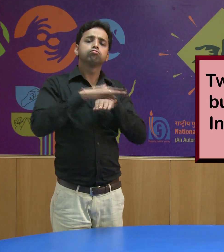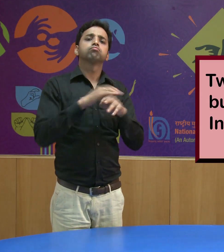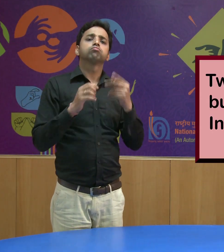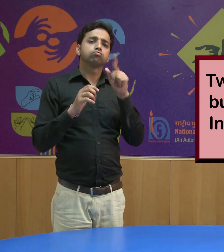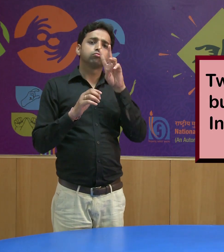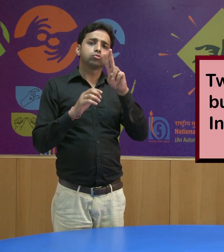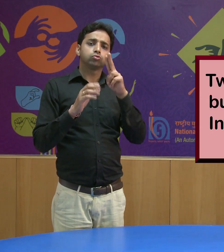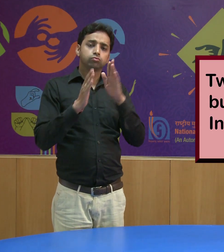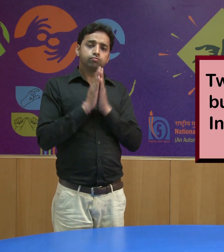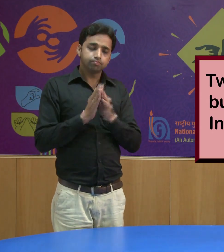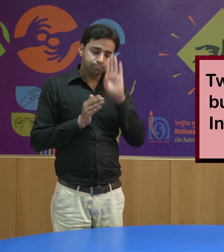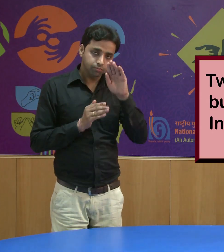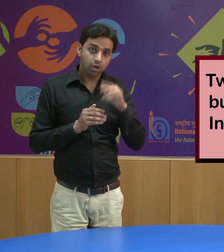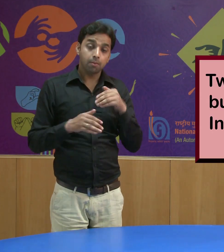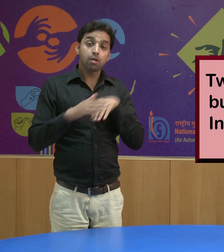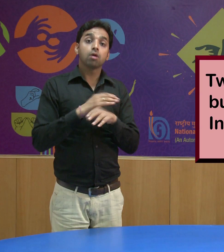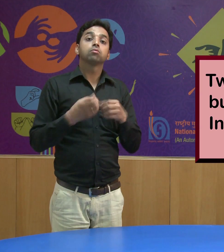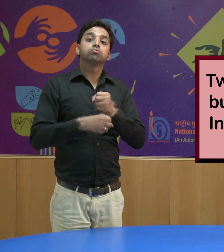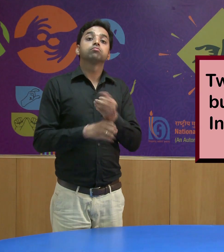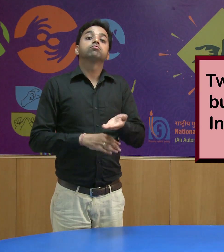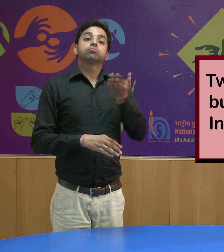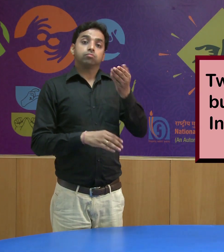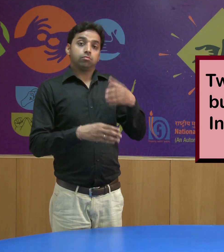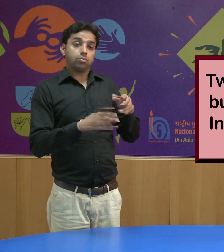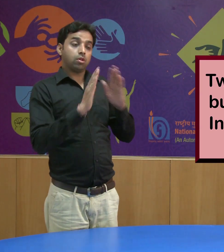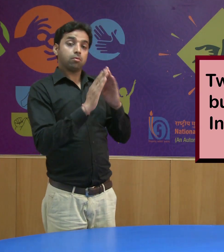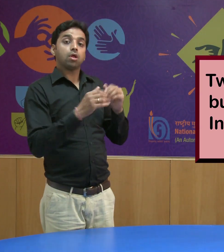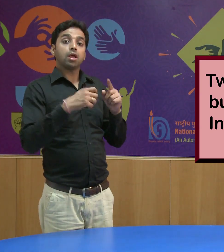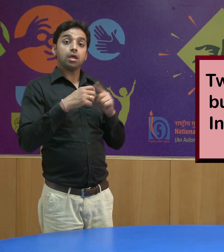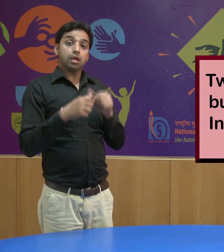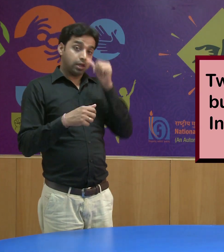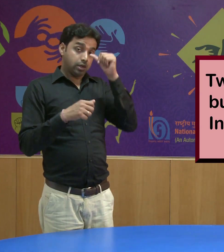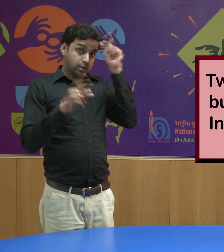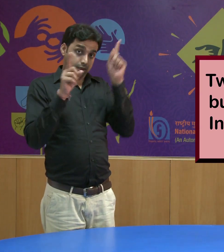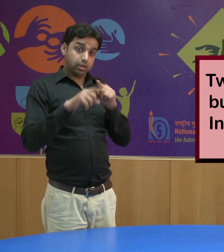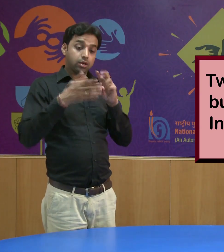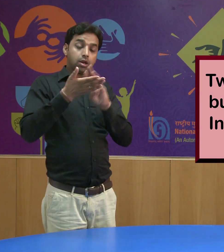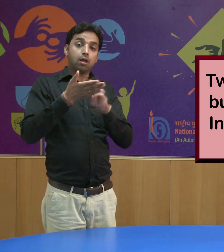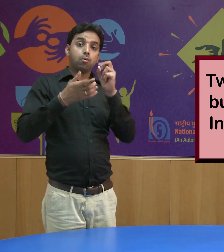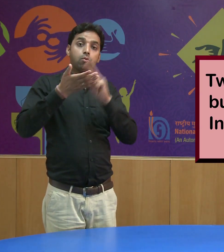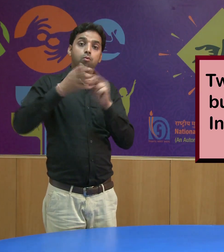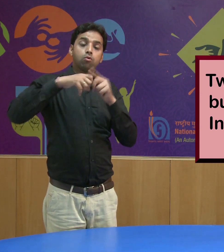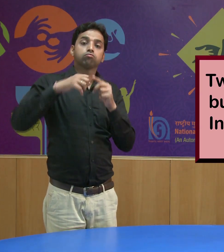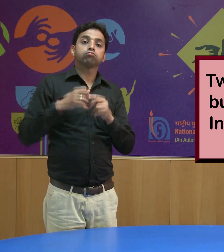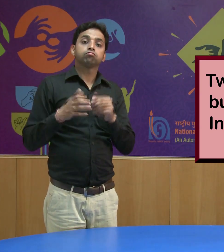by Indian monks. Later, many more teachers went to